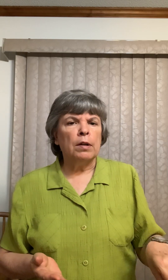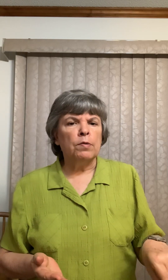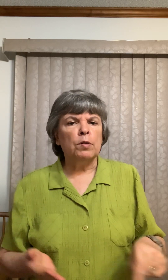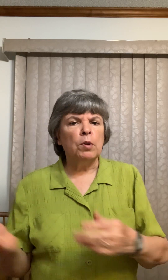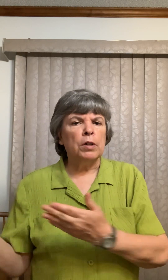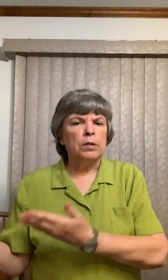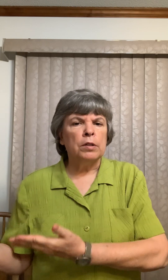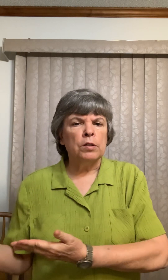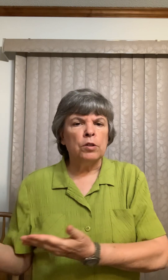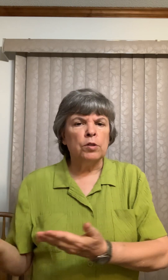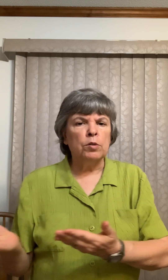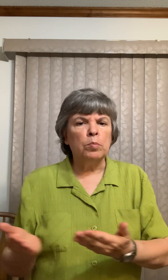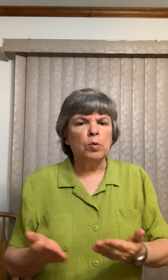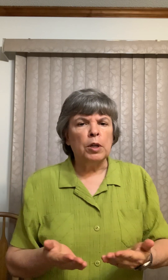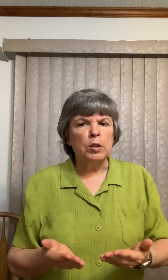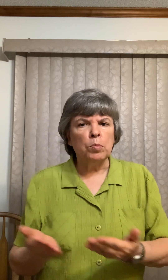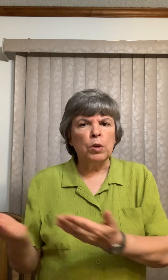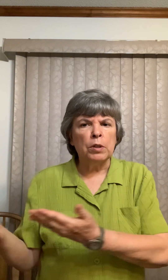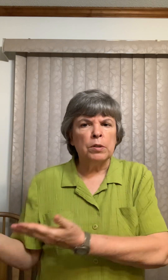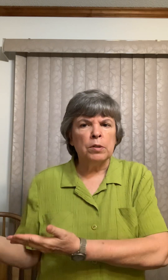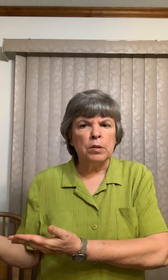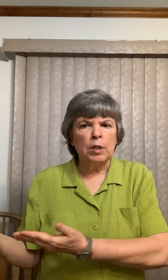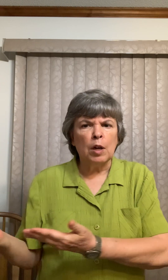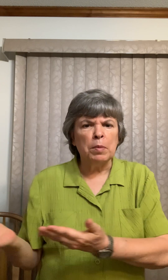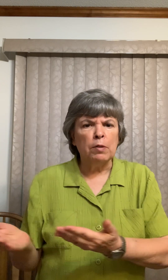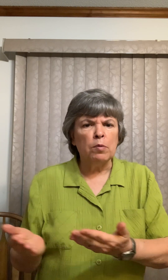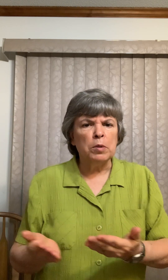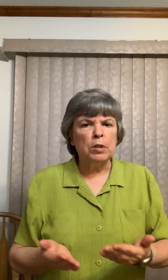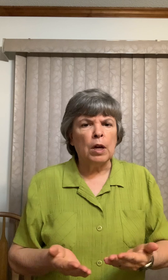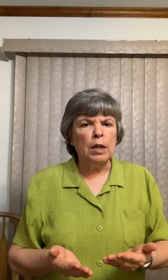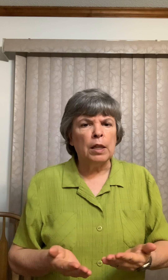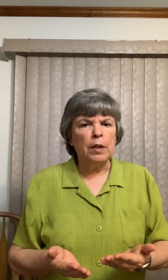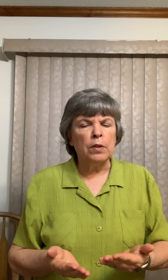you want and just do brings. Brings is coming from the side like this.